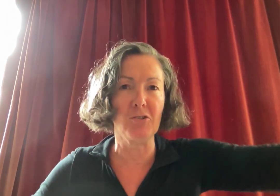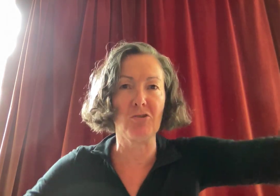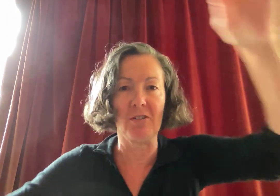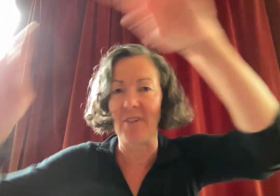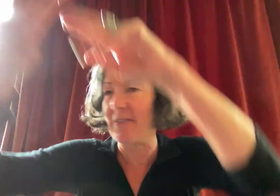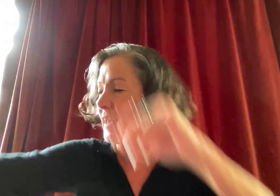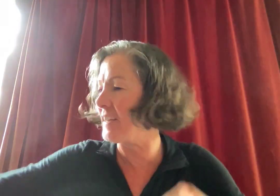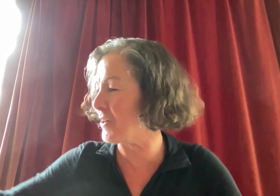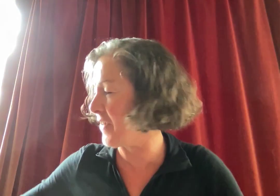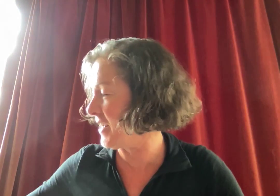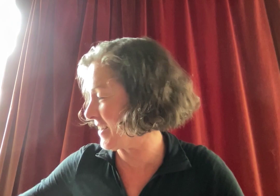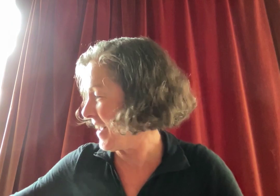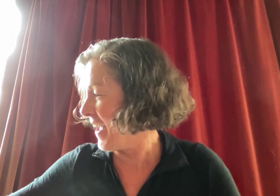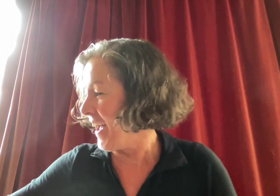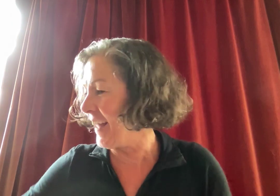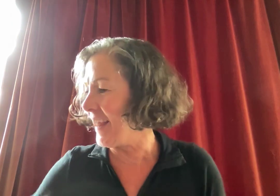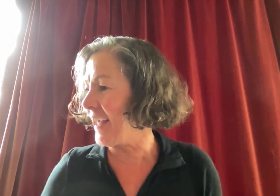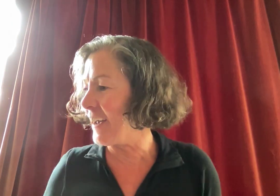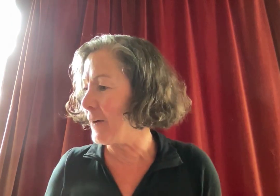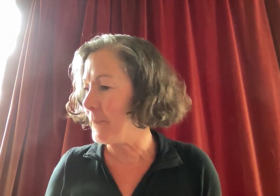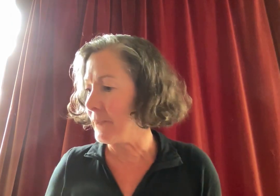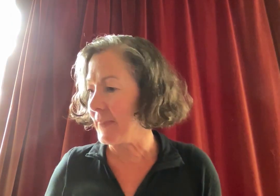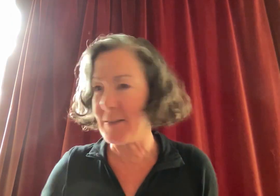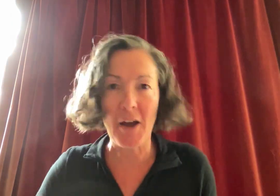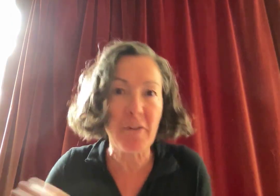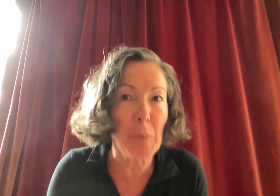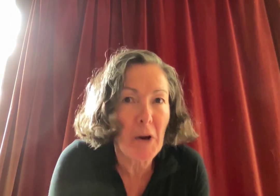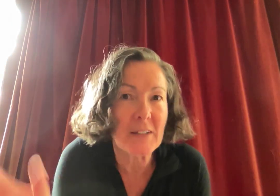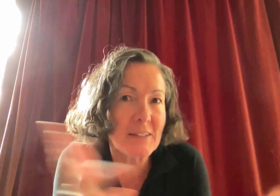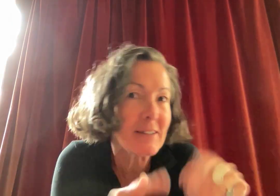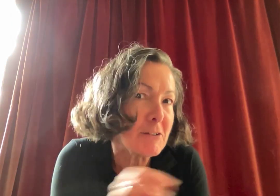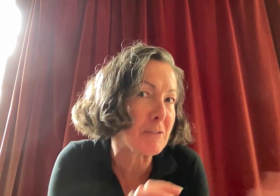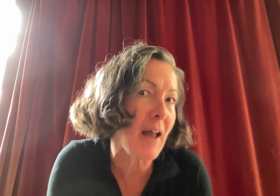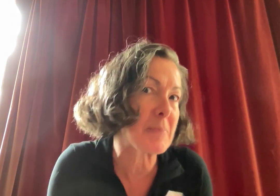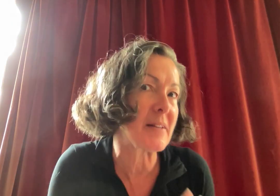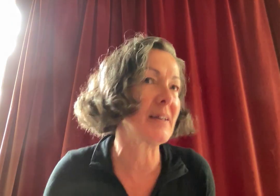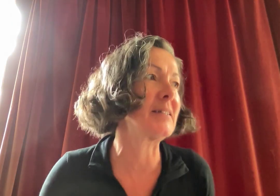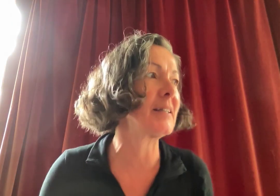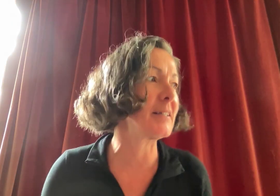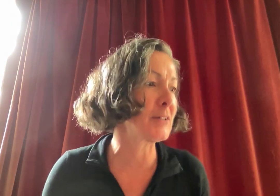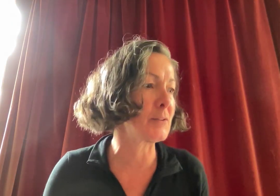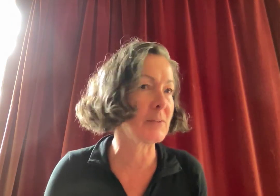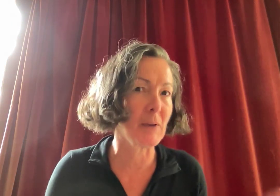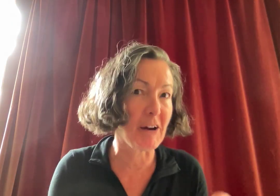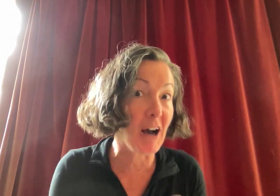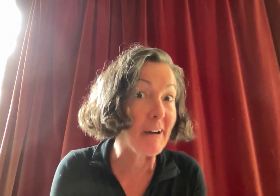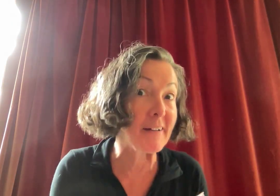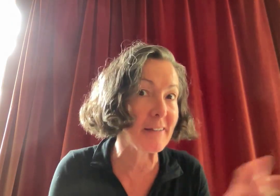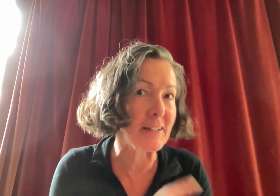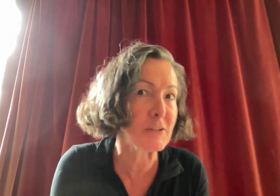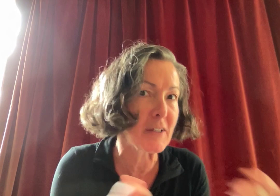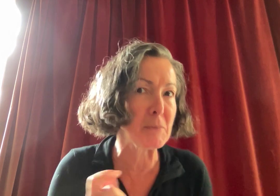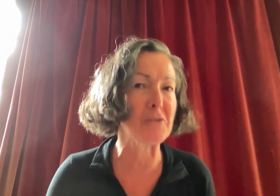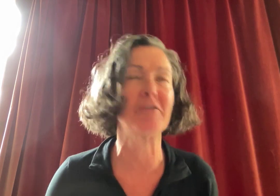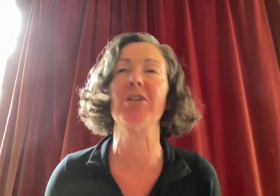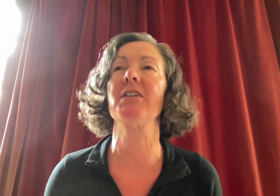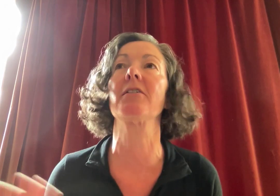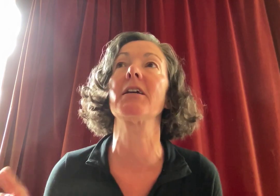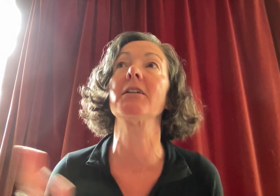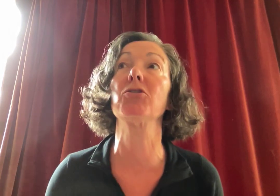children around the edge of it. And they there's kind of pockets and secret flaps and things in it. So I hide things for them to find so they can join